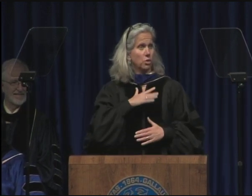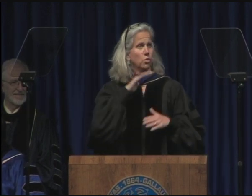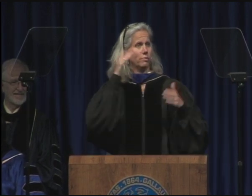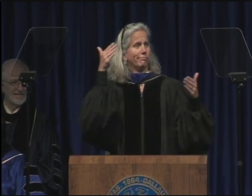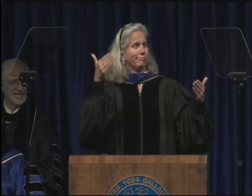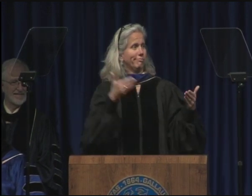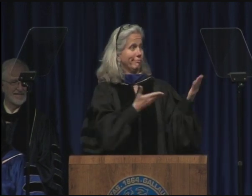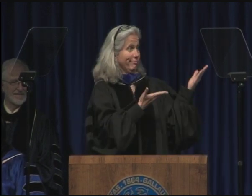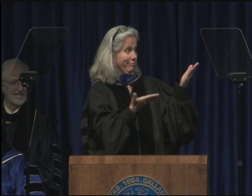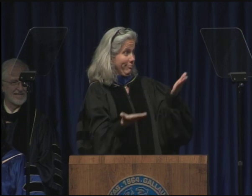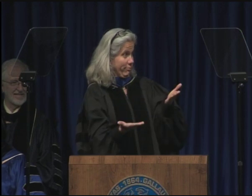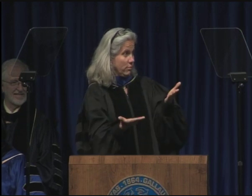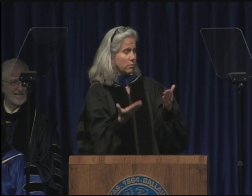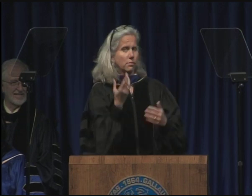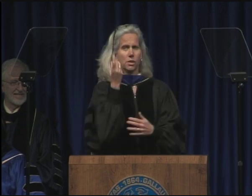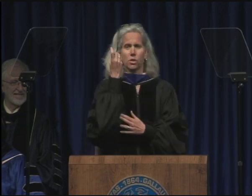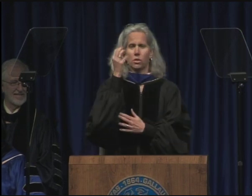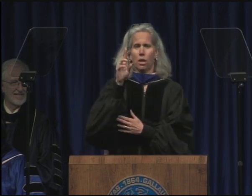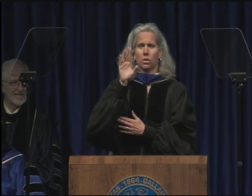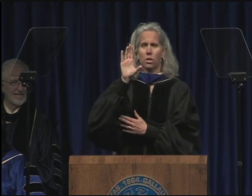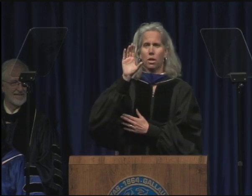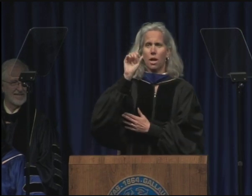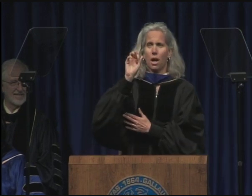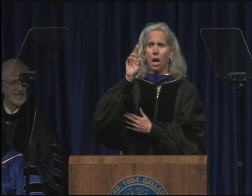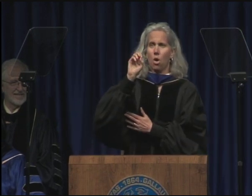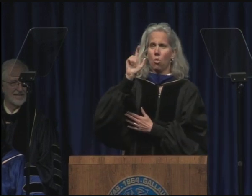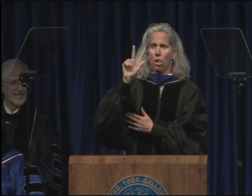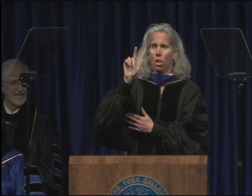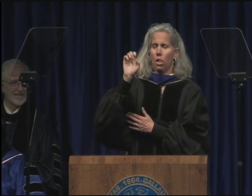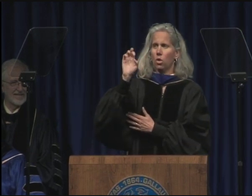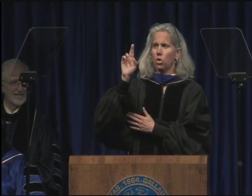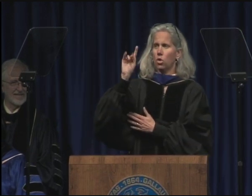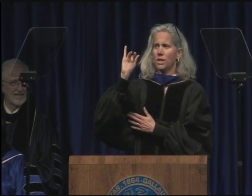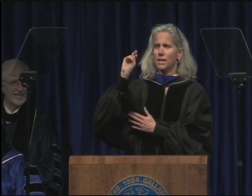Now it is my pleasure to present to you Dr. Carol Erding,